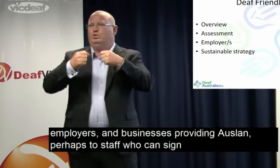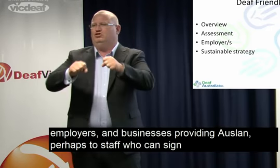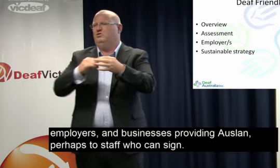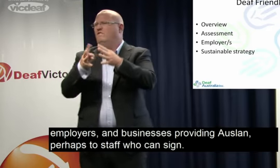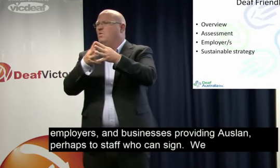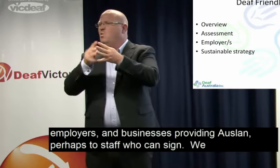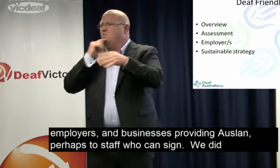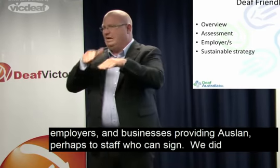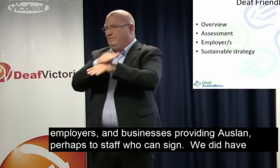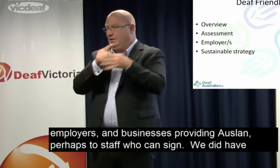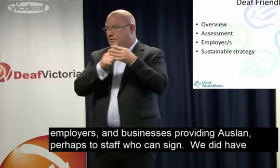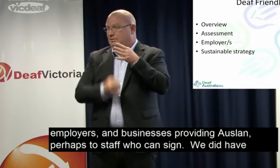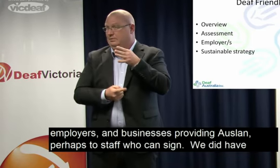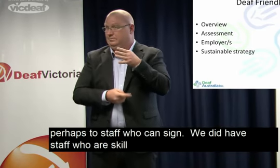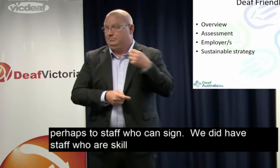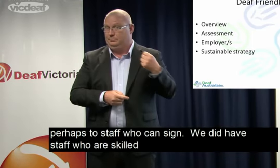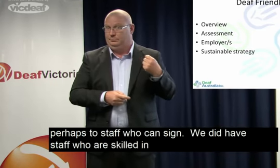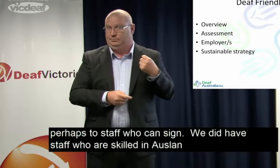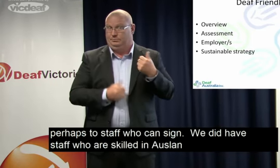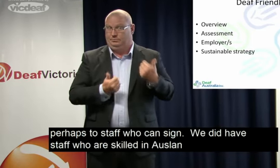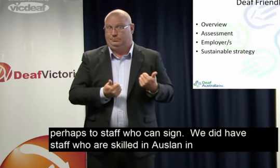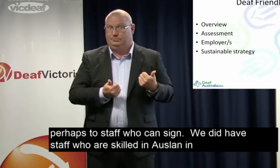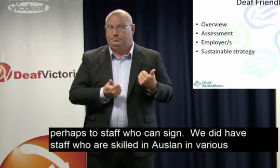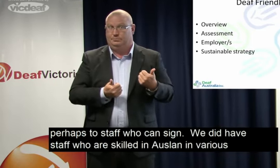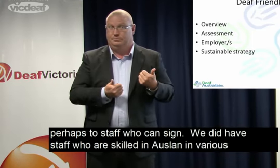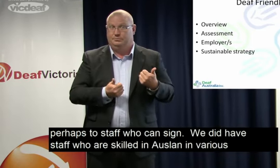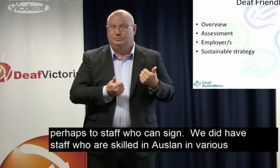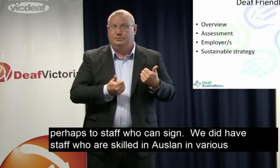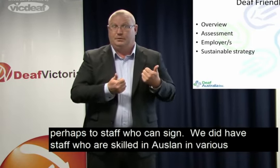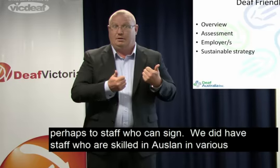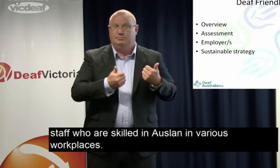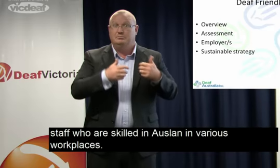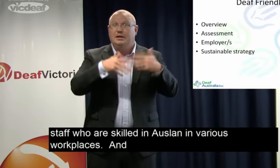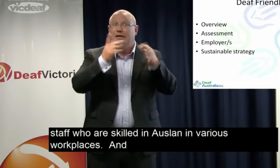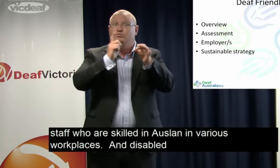in various workplaces, and sustainable strategy. So we'll go through these 4 main points.